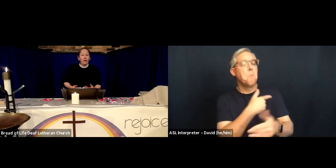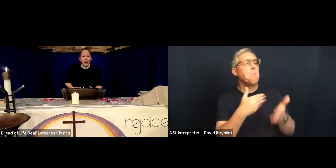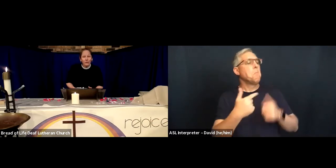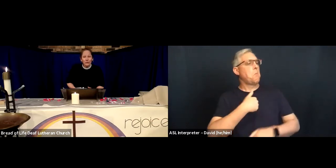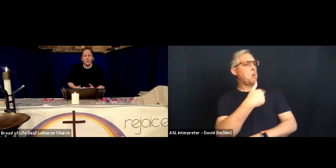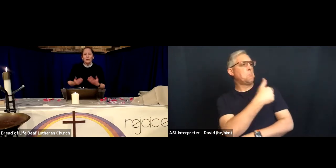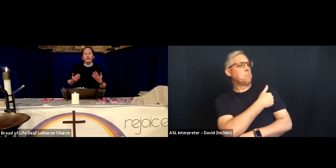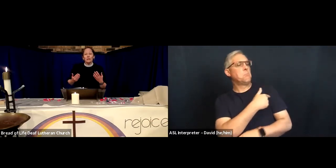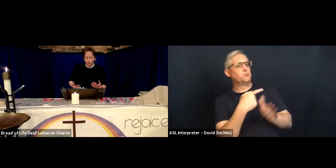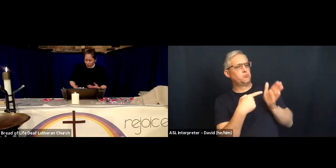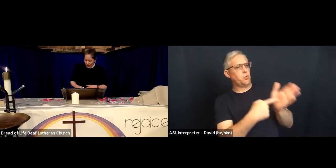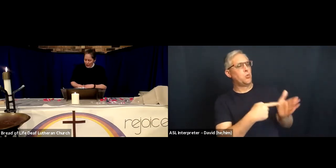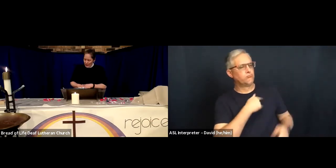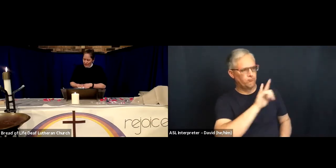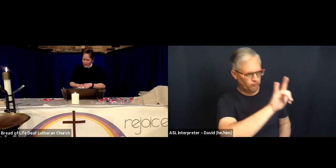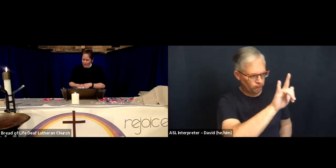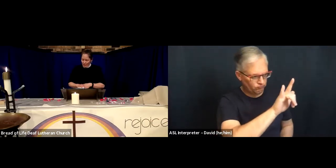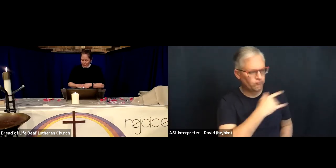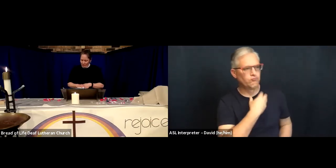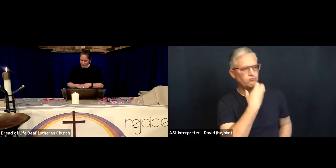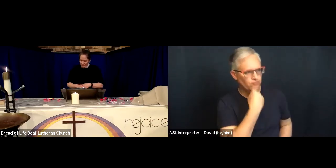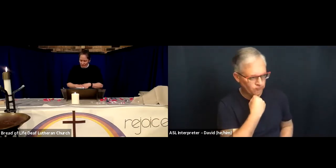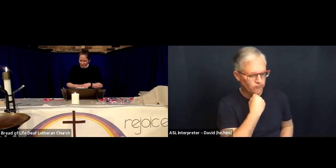We value your lives.